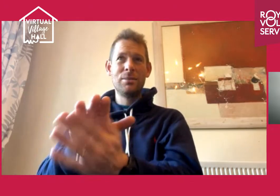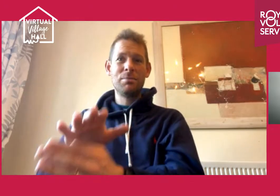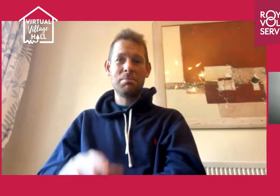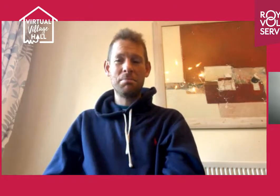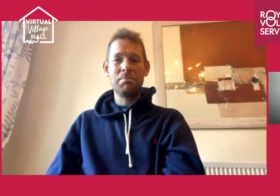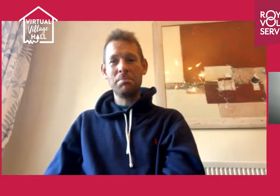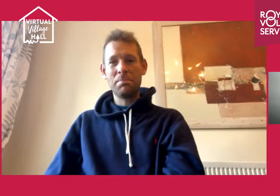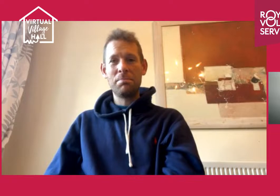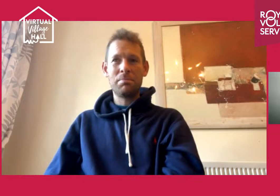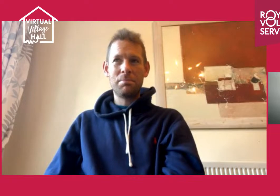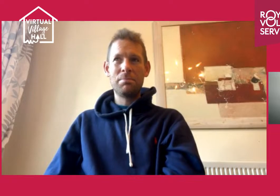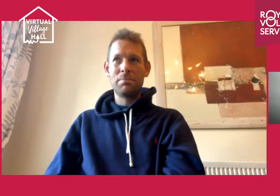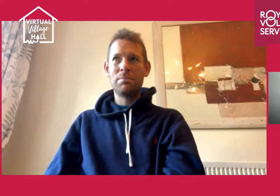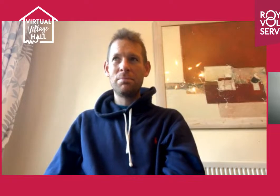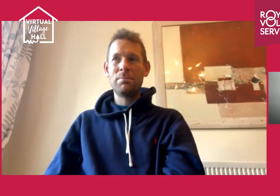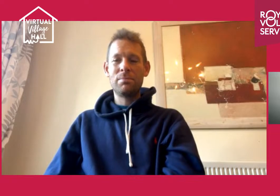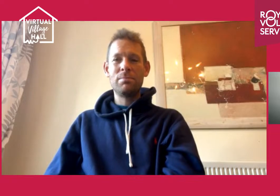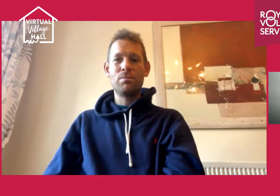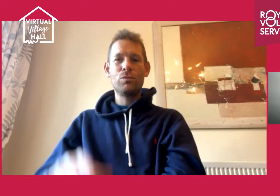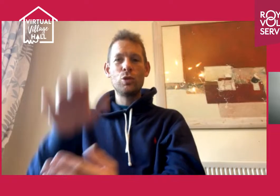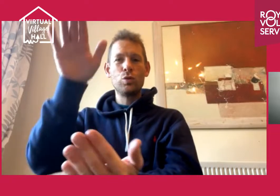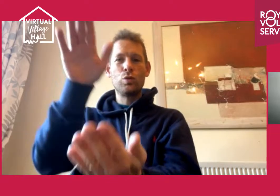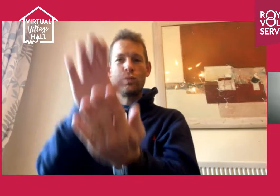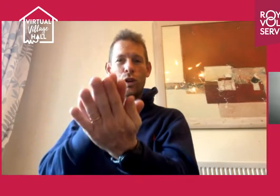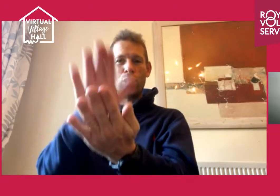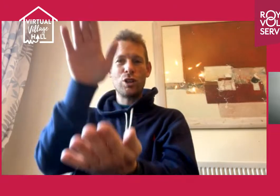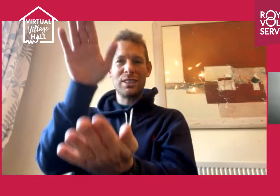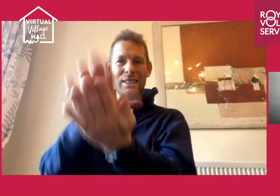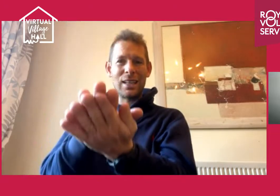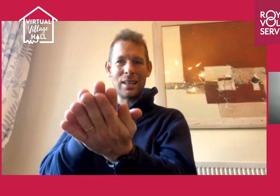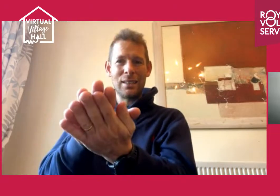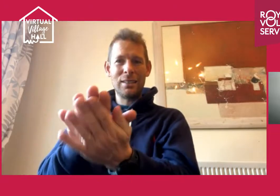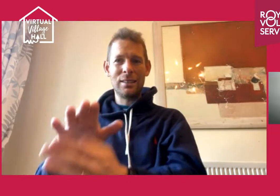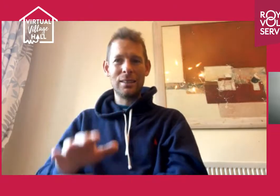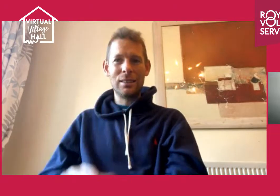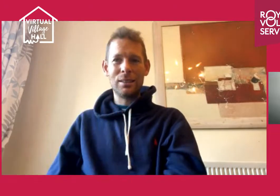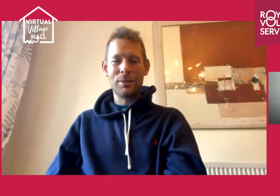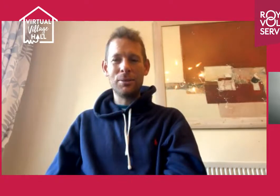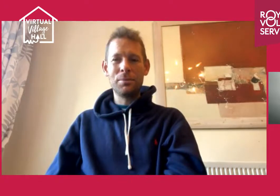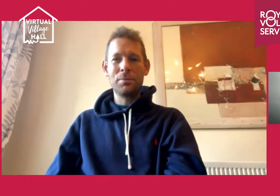Crocodile, perhaps. Crocodile.